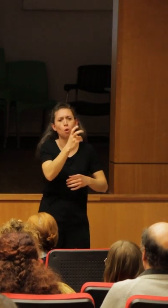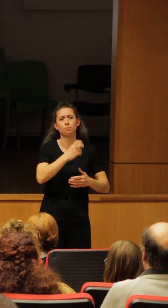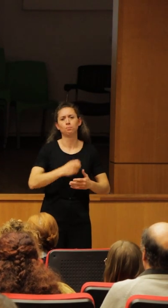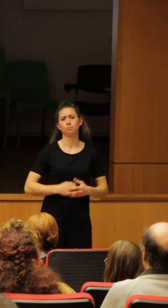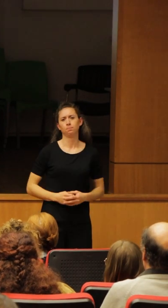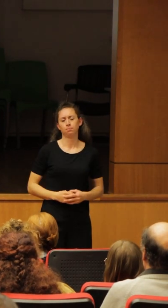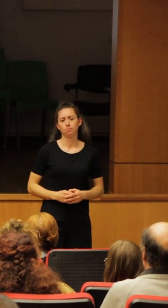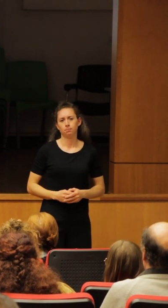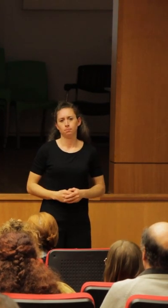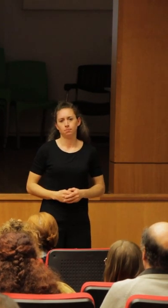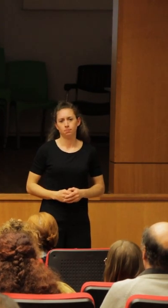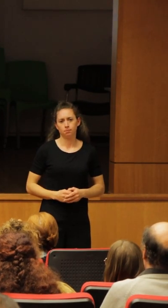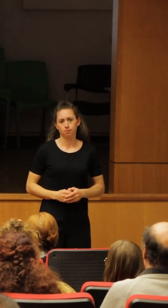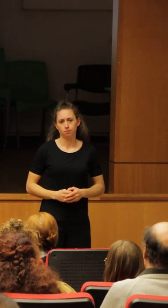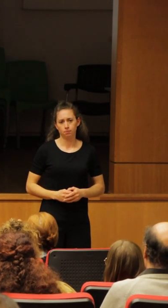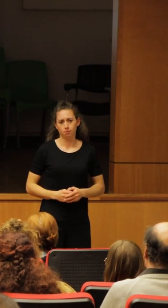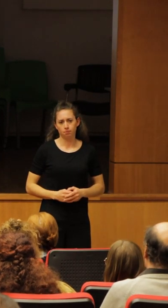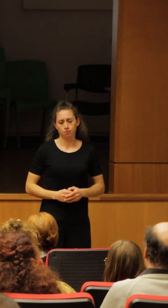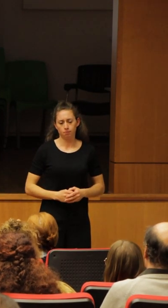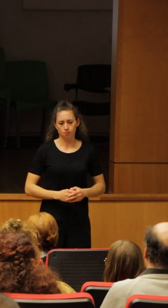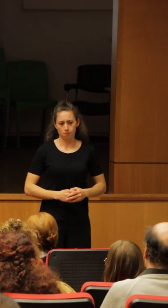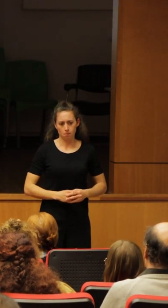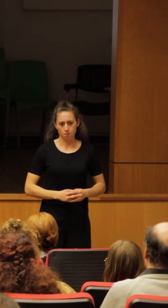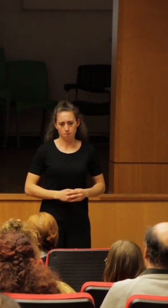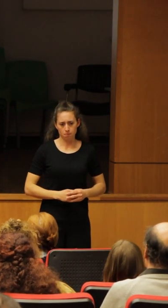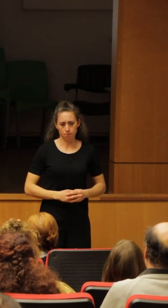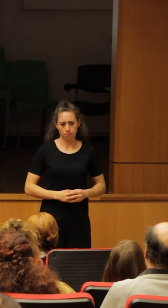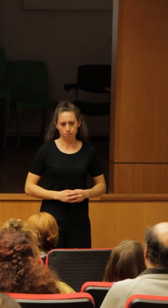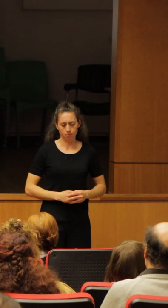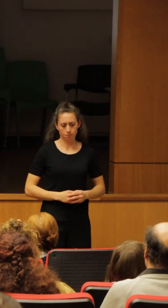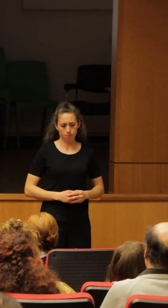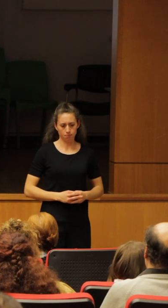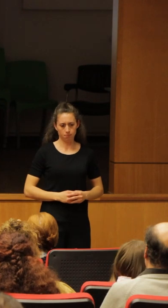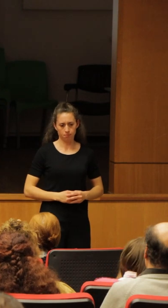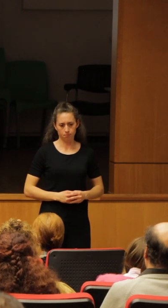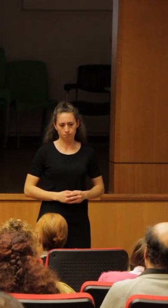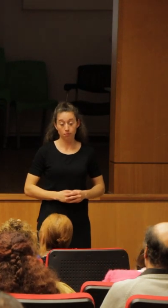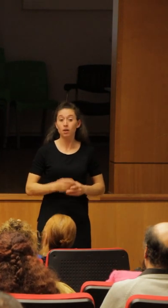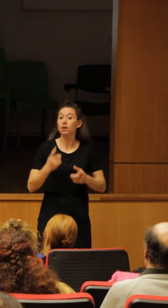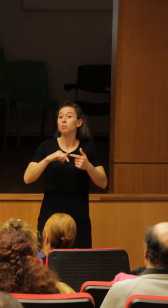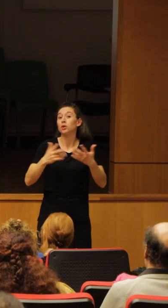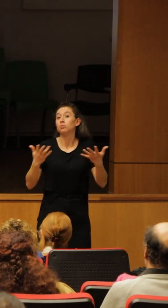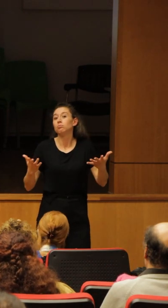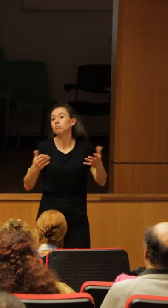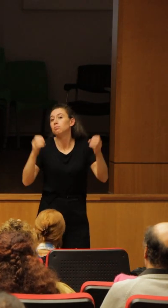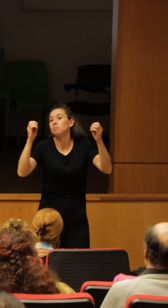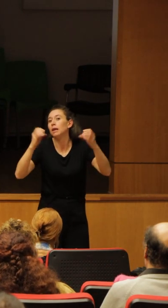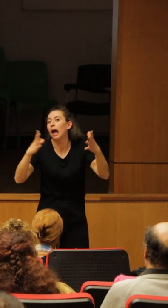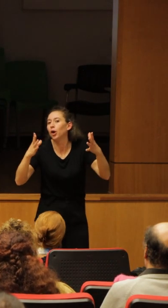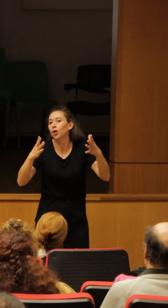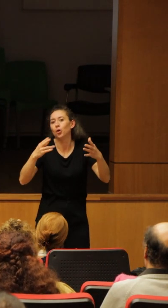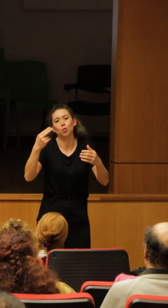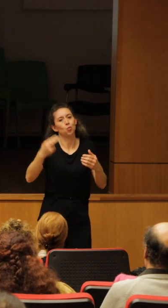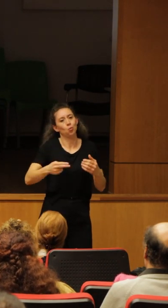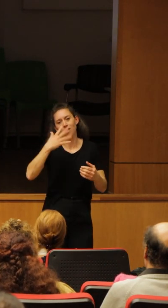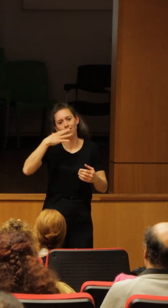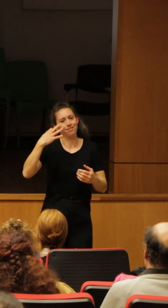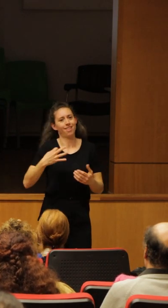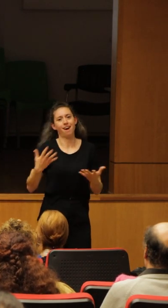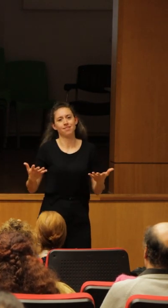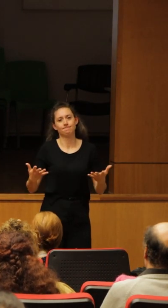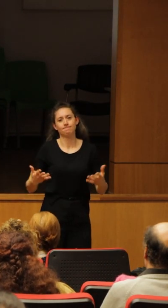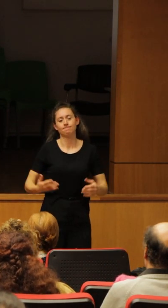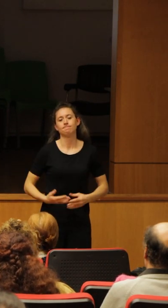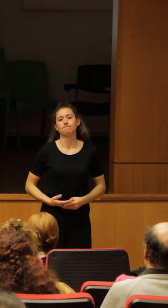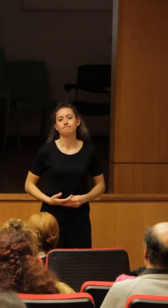as a real miracle, it probably would never happen as 100%. Pero bueno, si era un milagro nunca sucedería en realidad. But